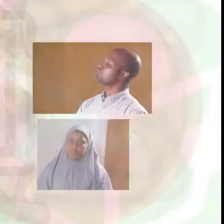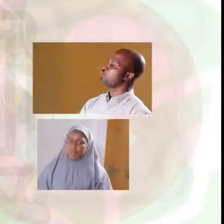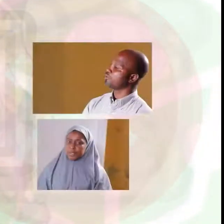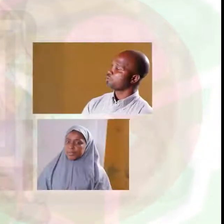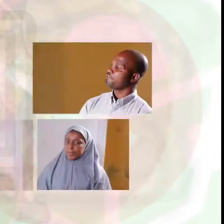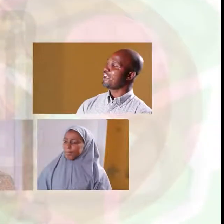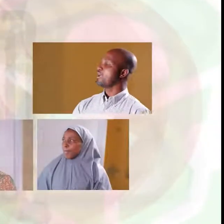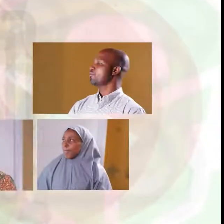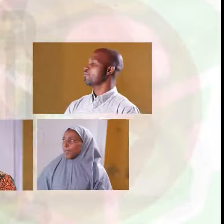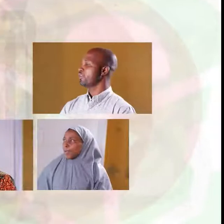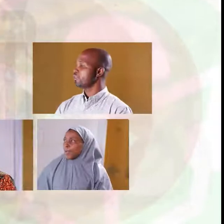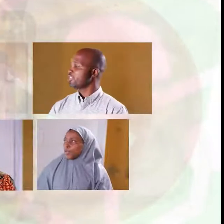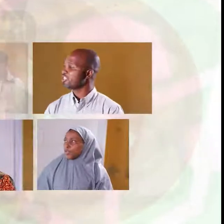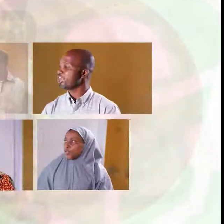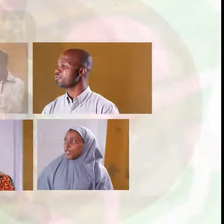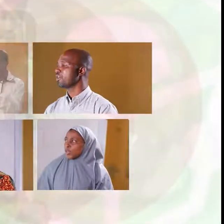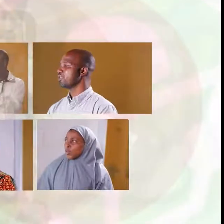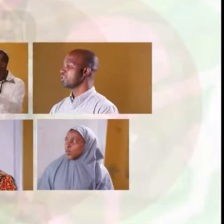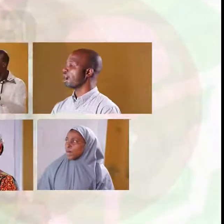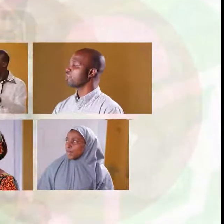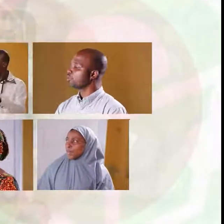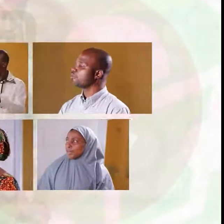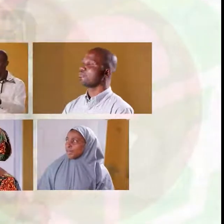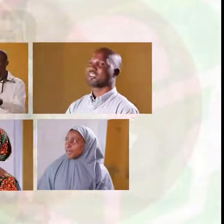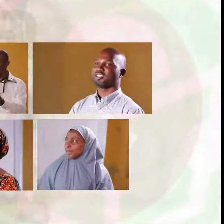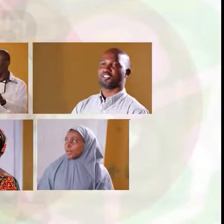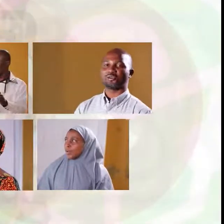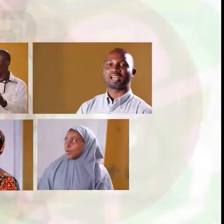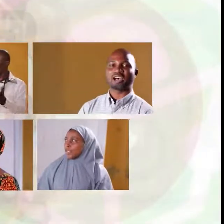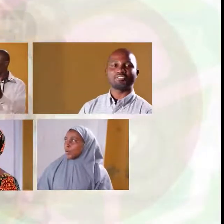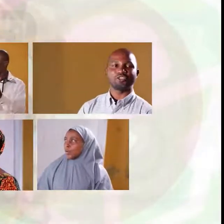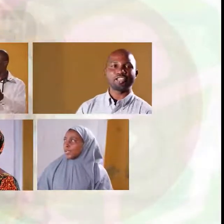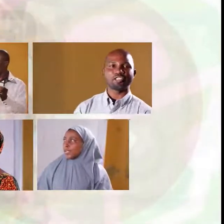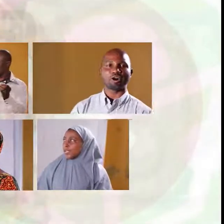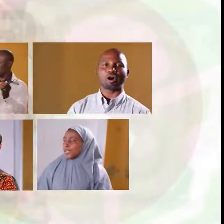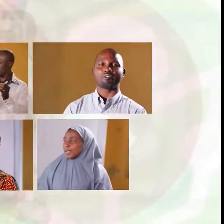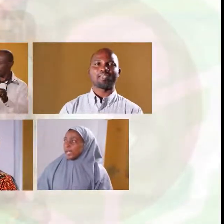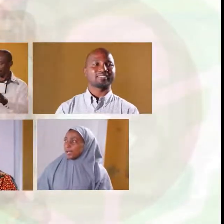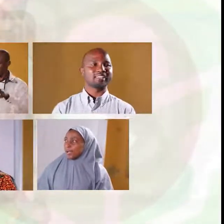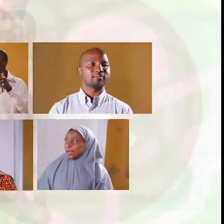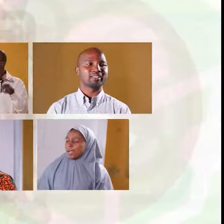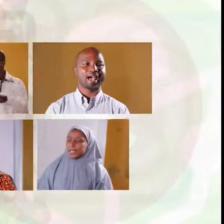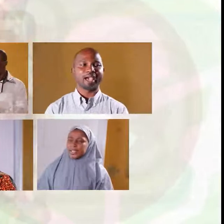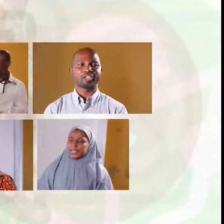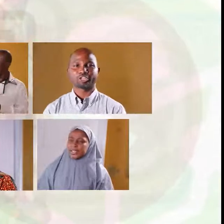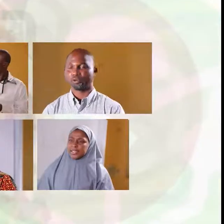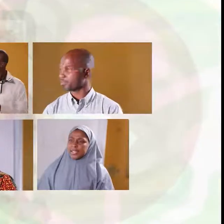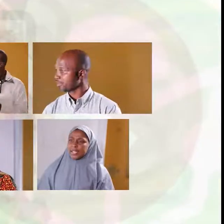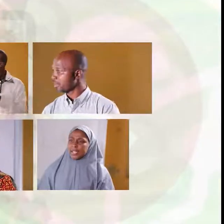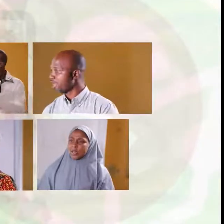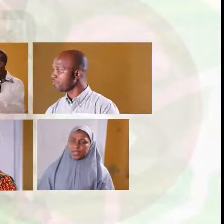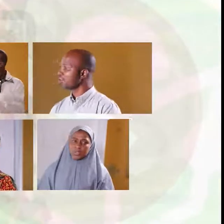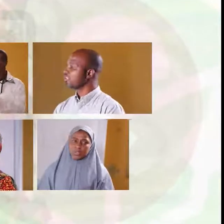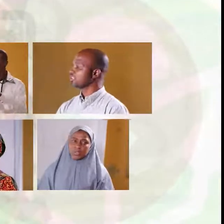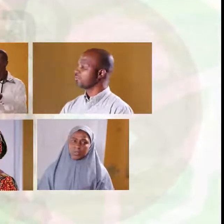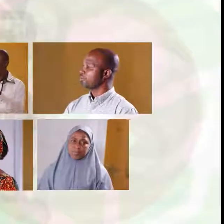to the next point. Towards We should ensure whatever we see is clear. that means work is being